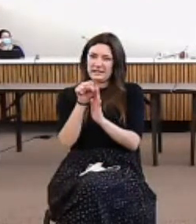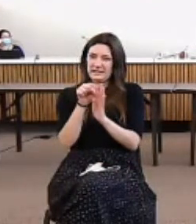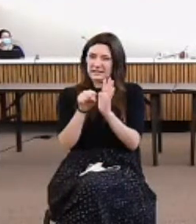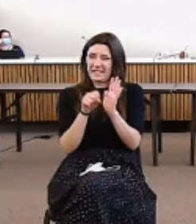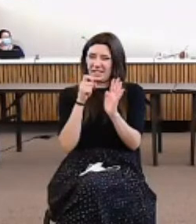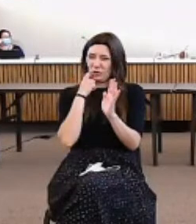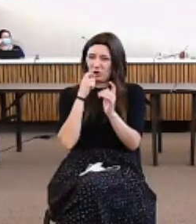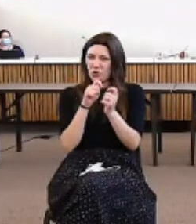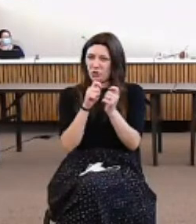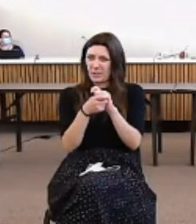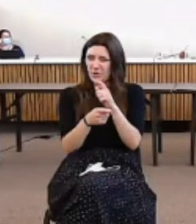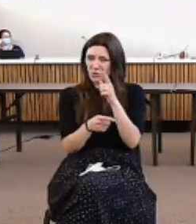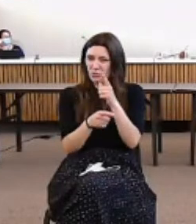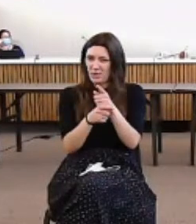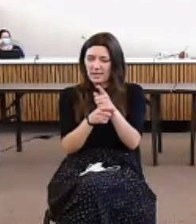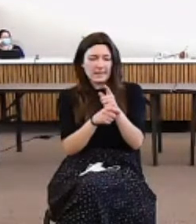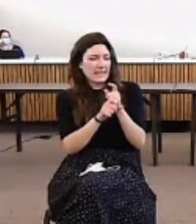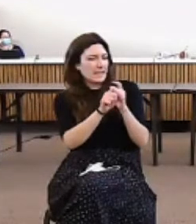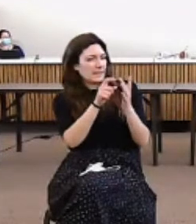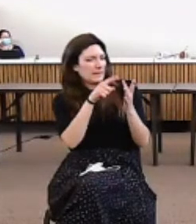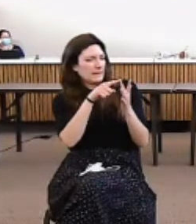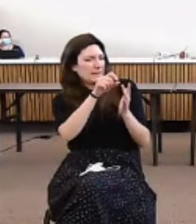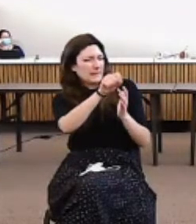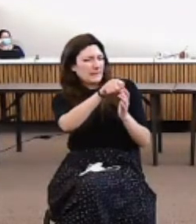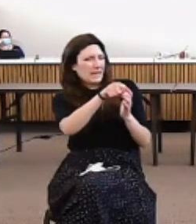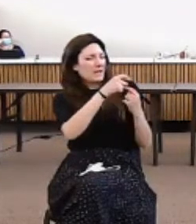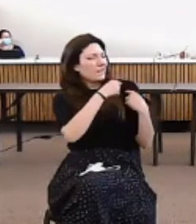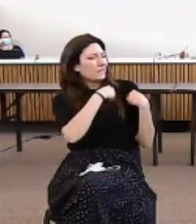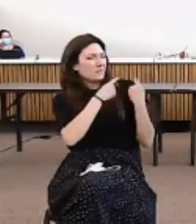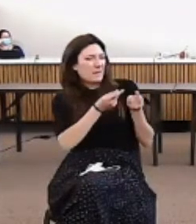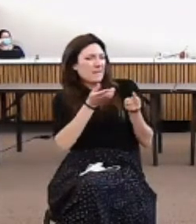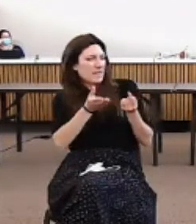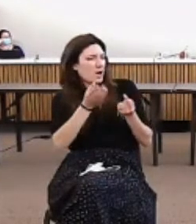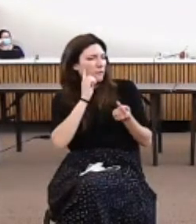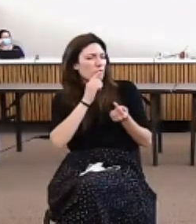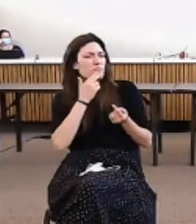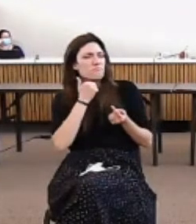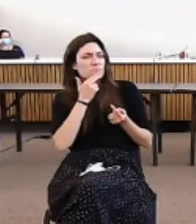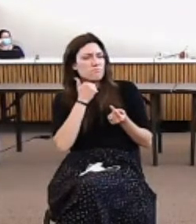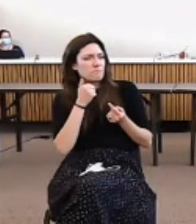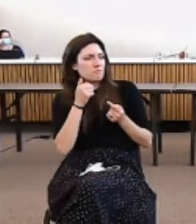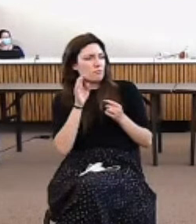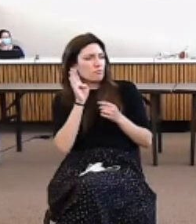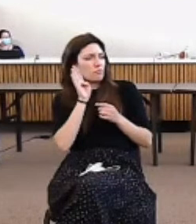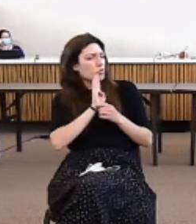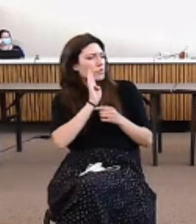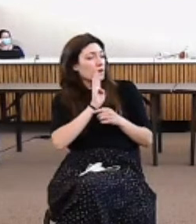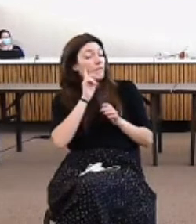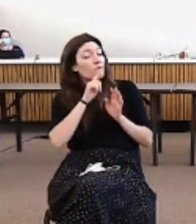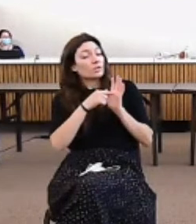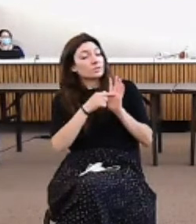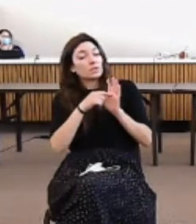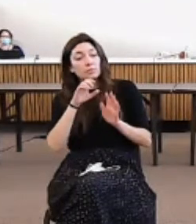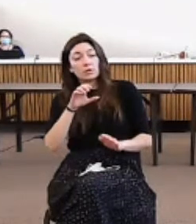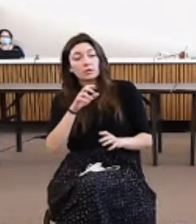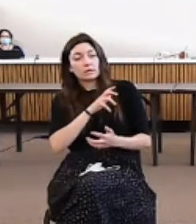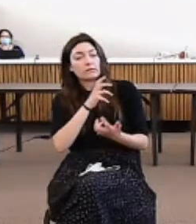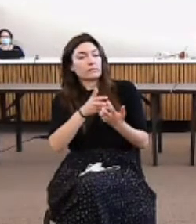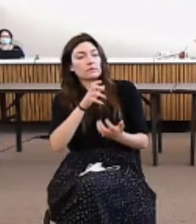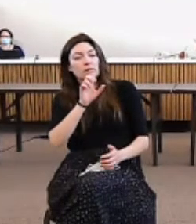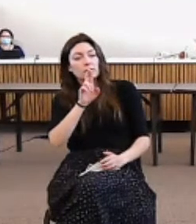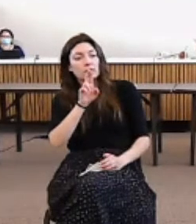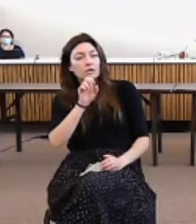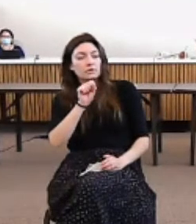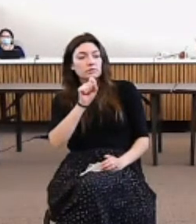don't, Yeah. Well, I think it's always been there for microbreweries. Because I know, for instance, Custom Brew Craft you